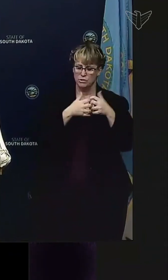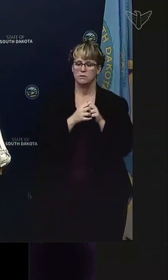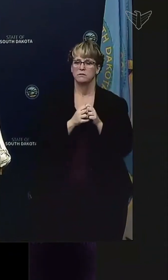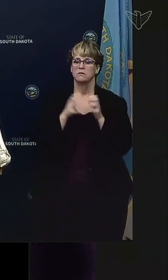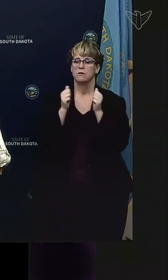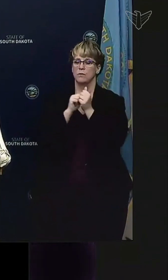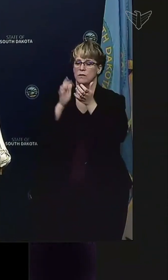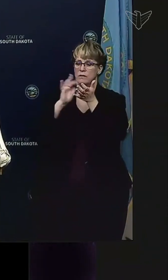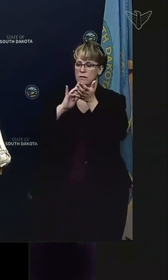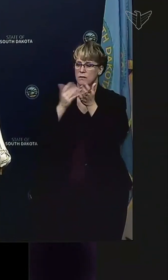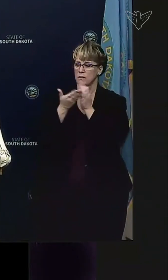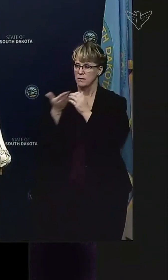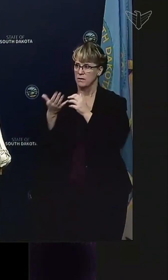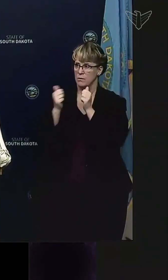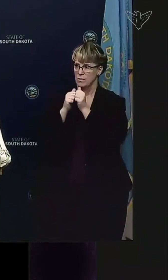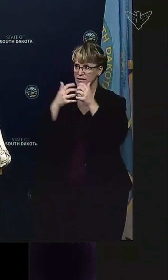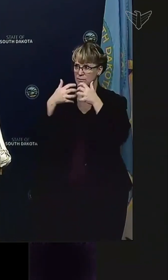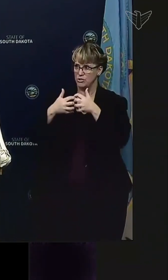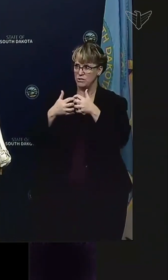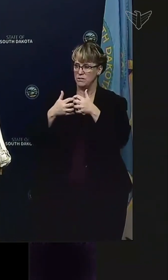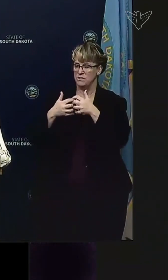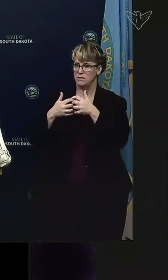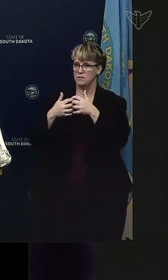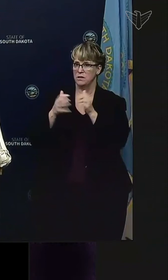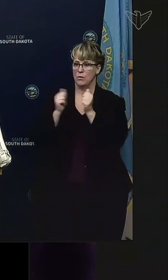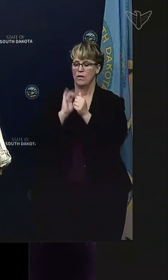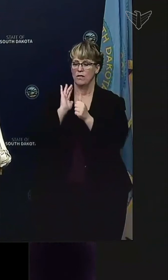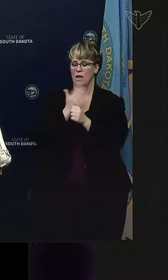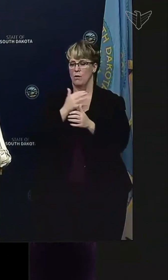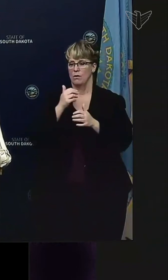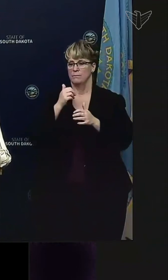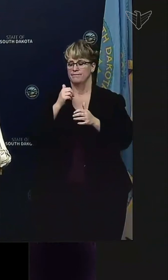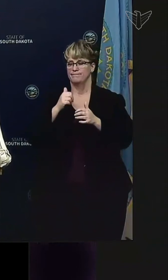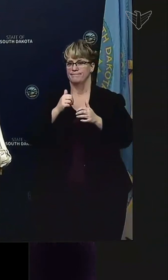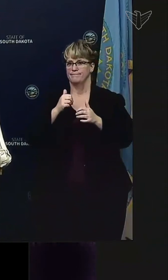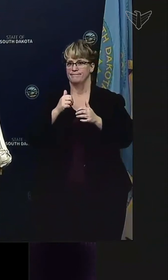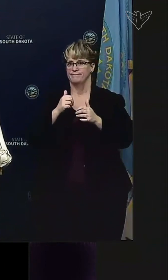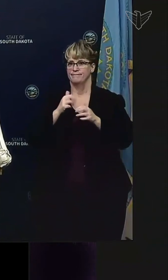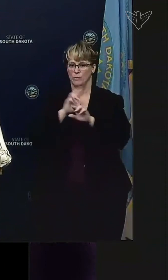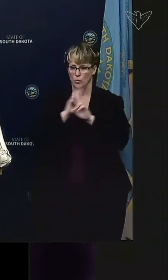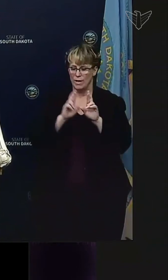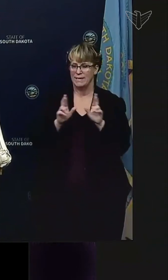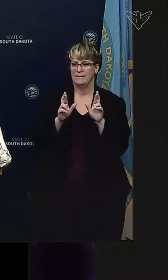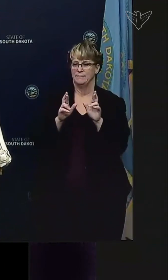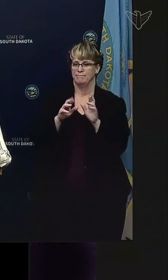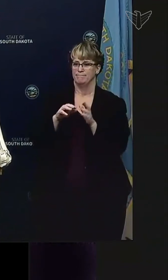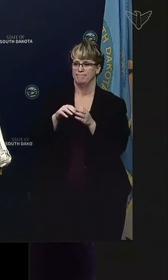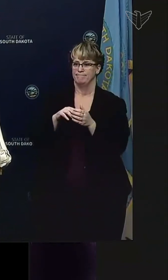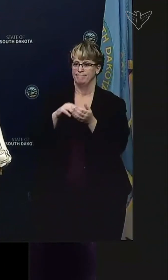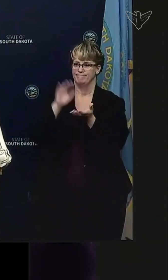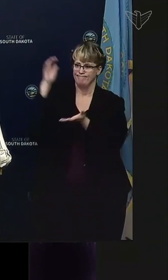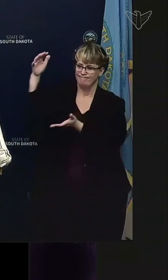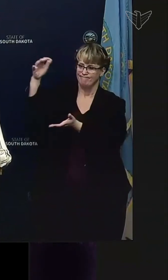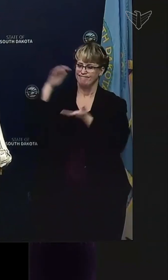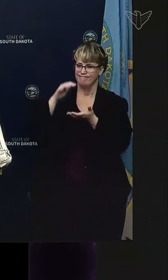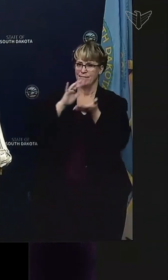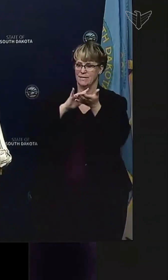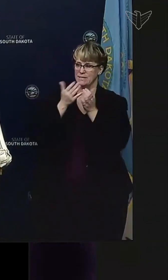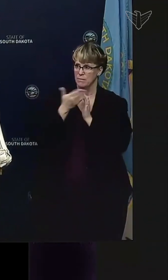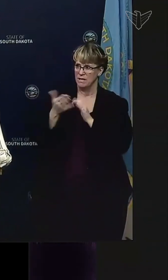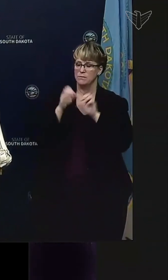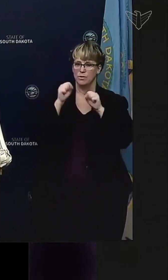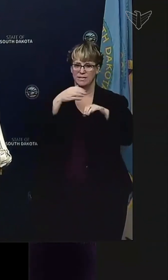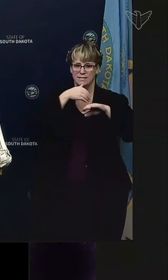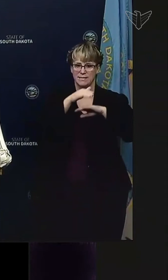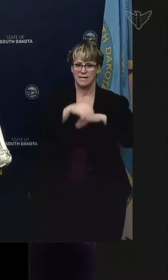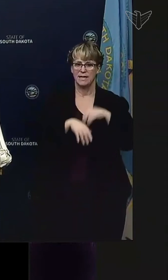With the supplies that we got with this order and with our aggressive procurement of supplies, we're able to